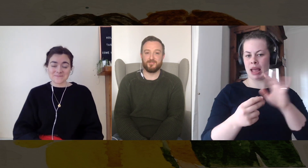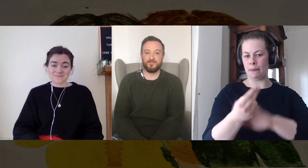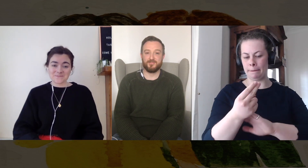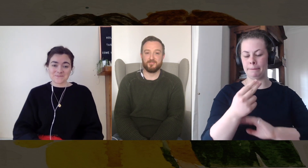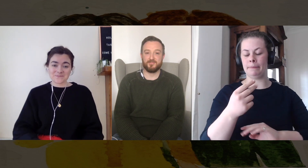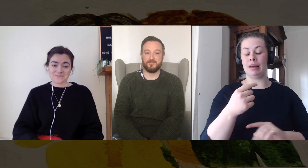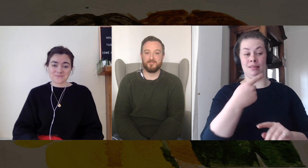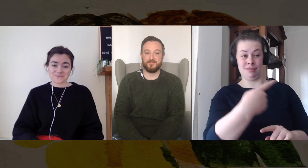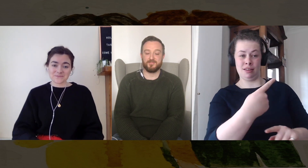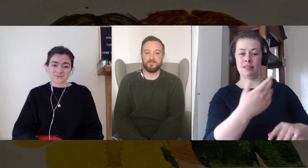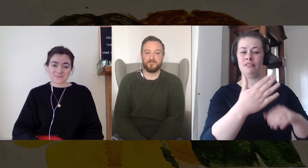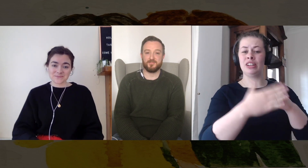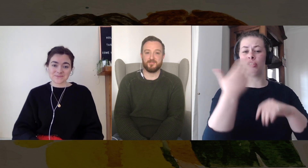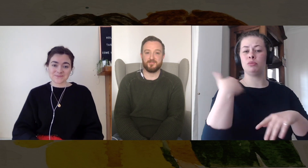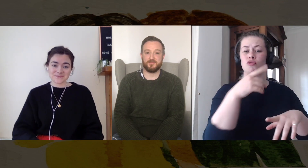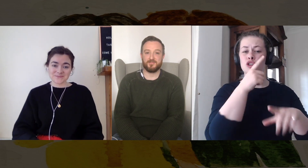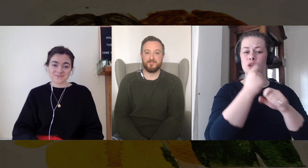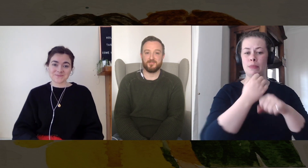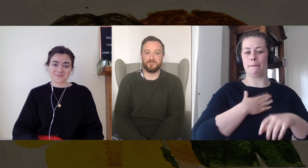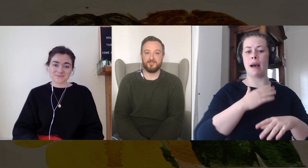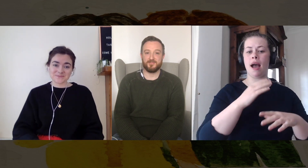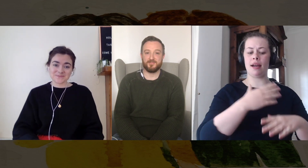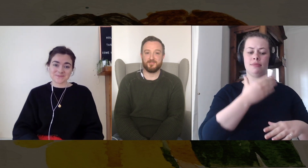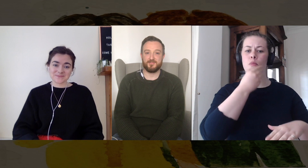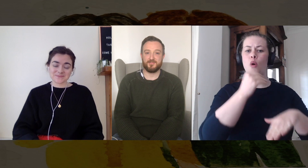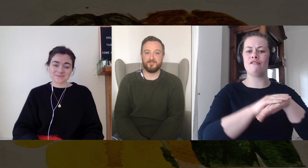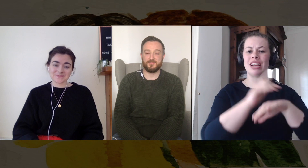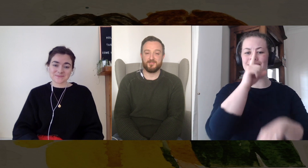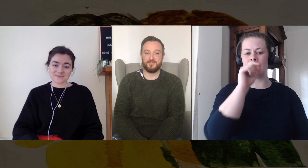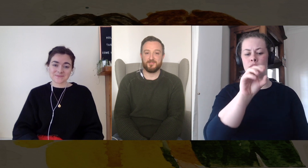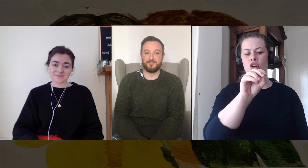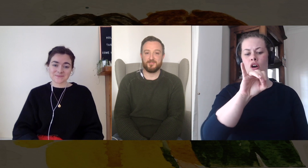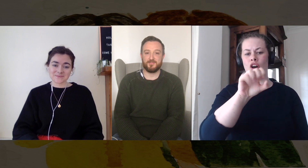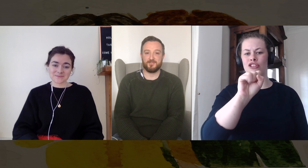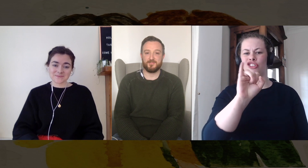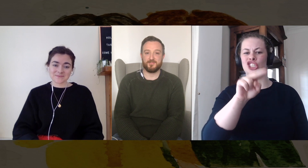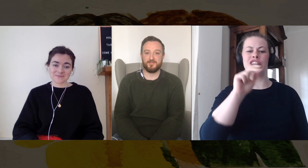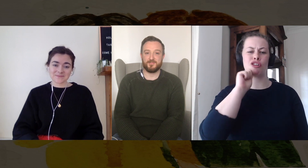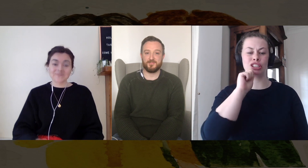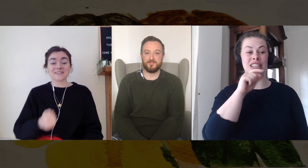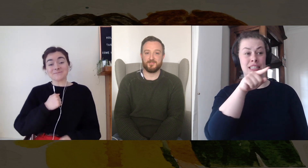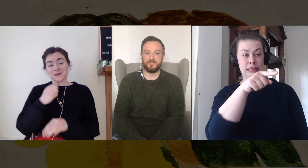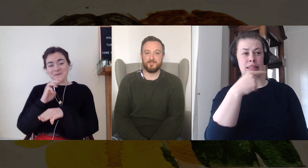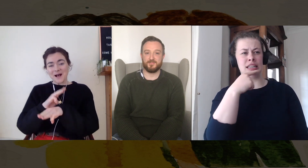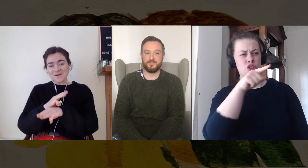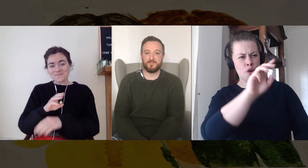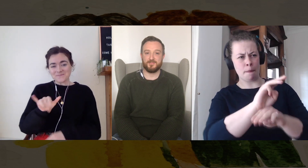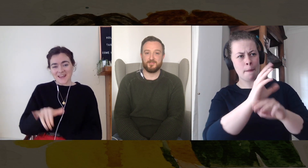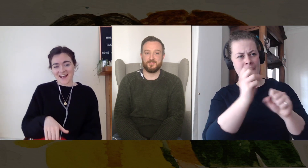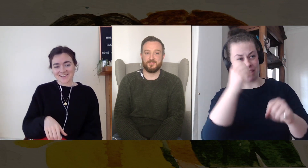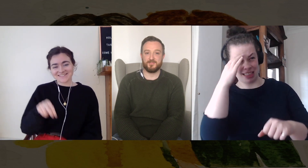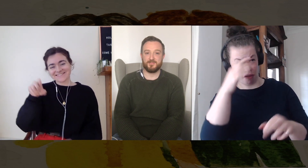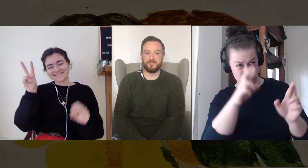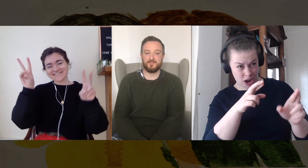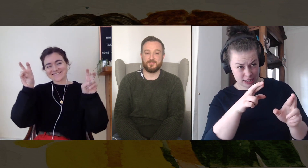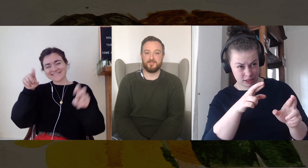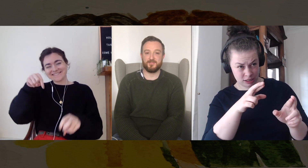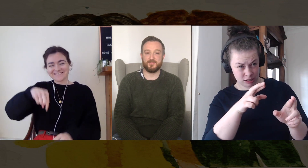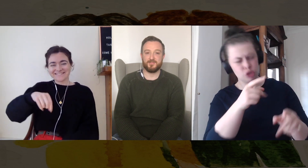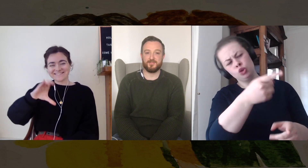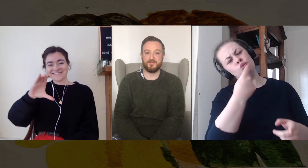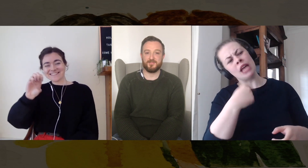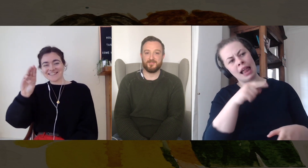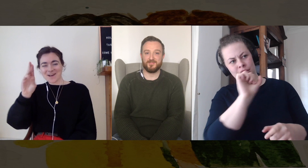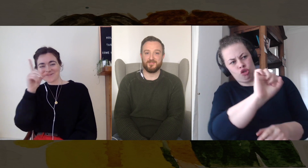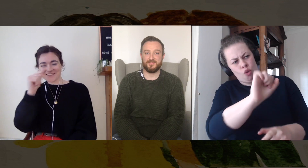I think Anthony would get you out of a lift if you're stuck. Absolutely. Yeah. You would. Ciara's got a theory. She and I had a